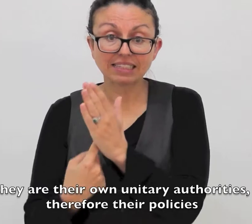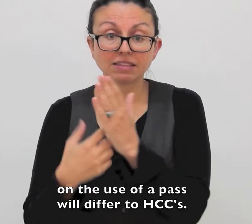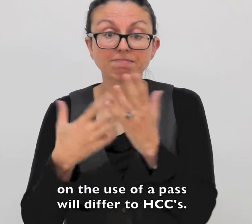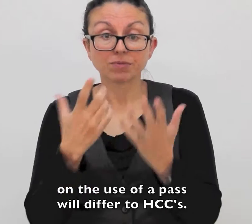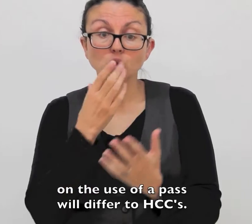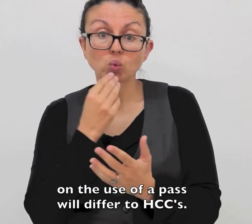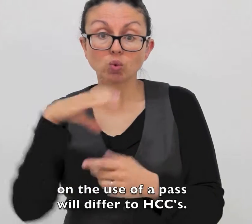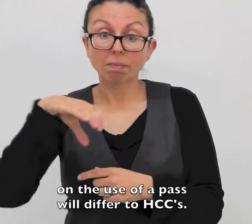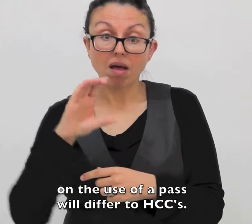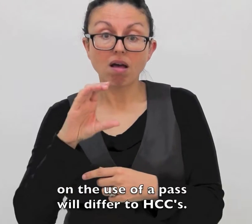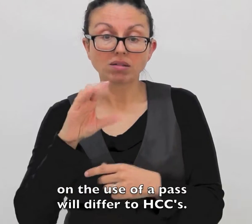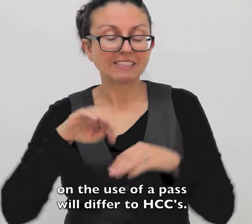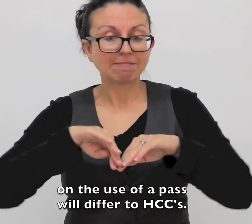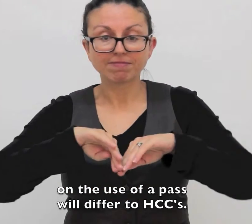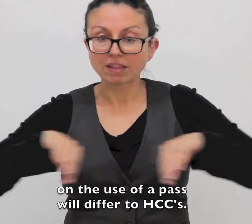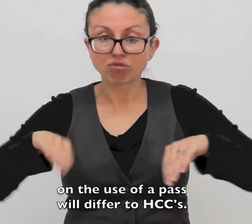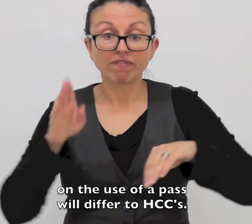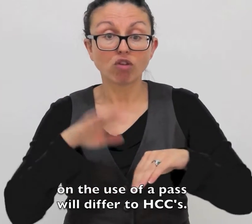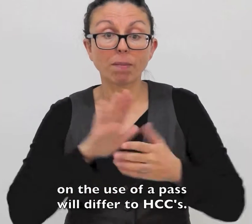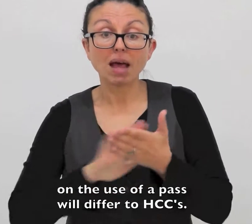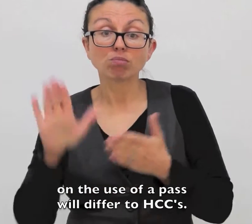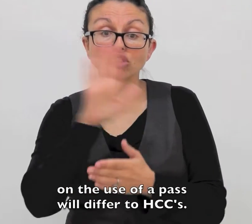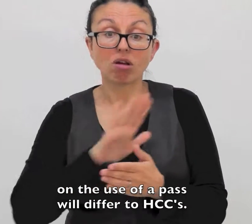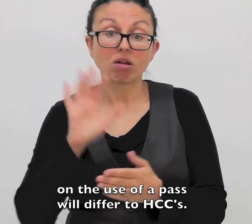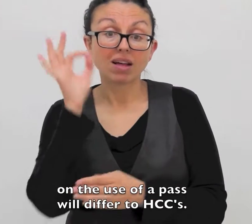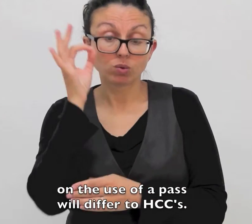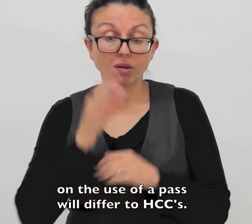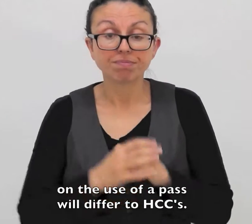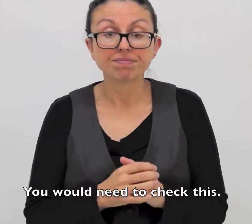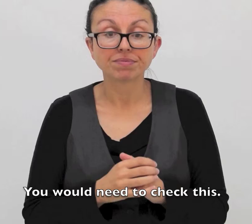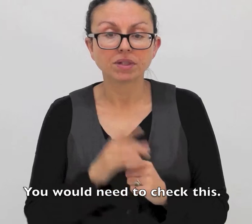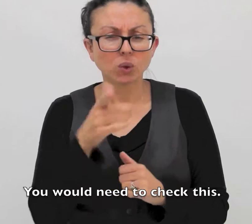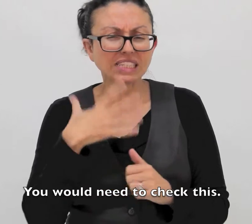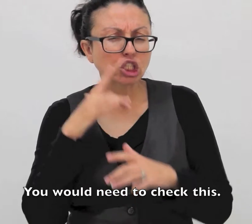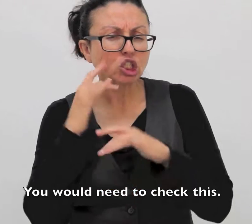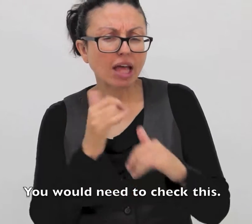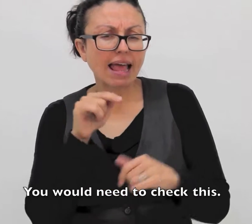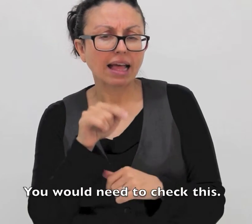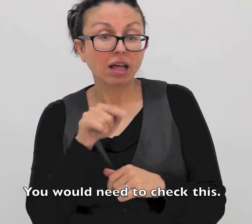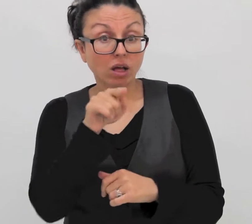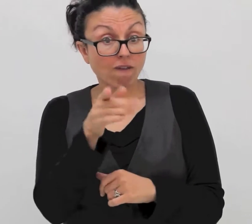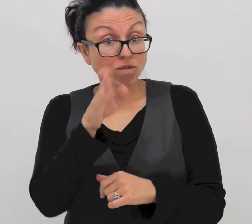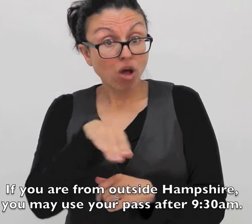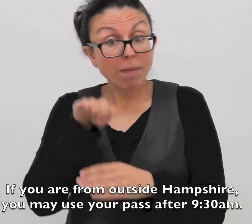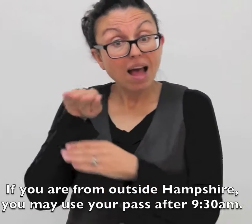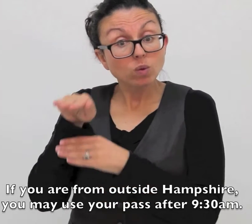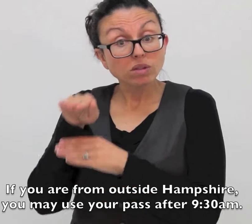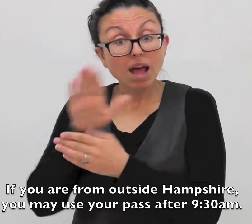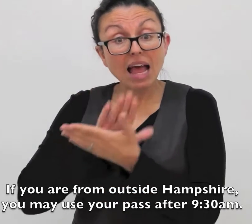authorities, therefore their policies on the use of a pass will differ to HCC's. You would need to check